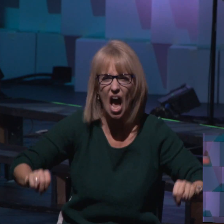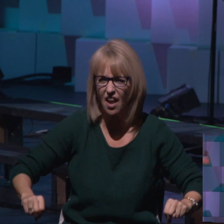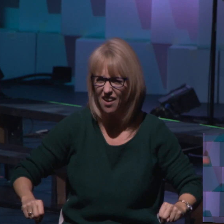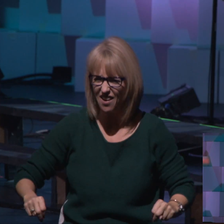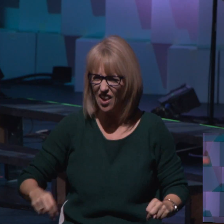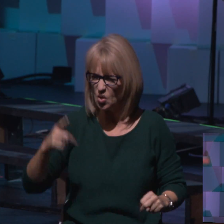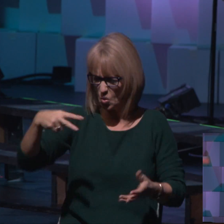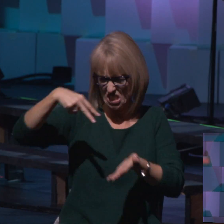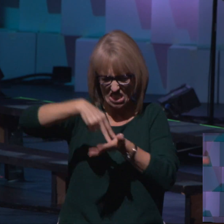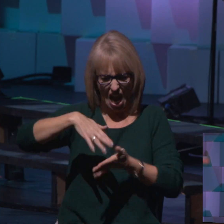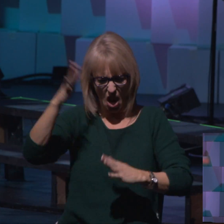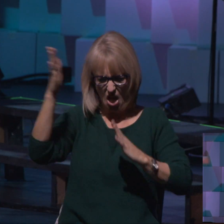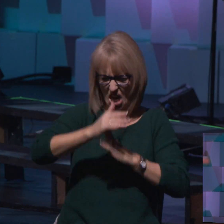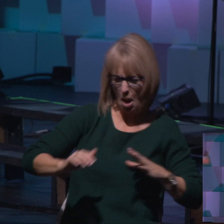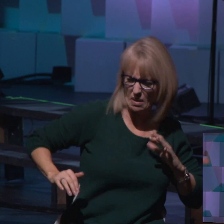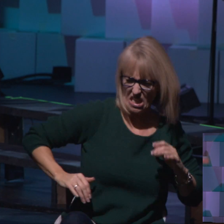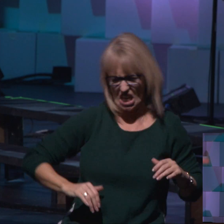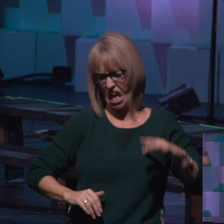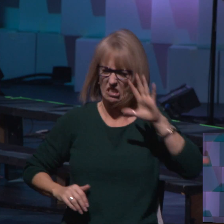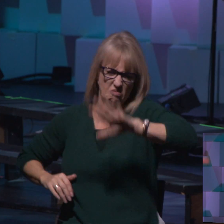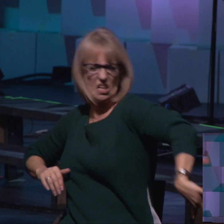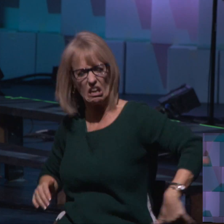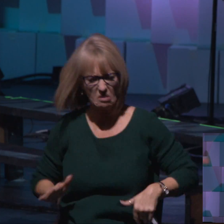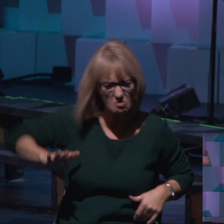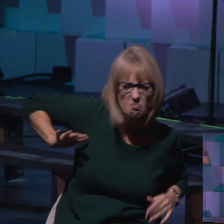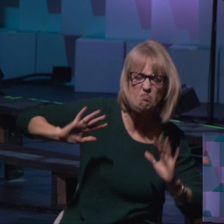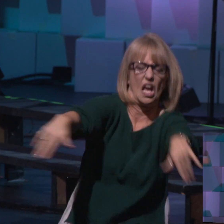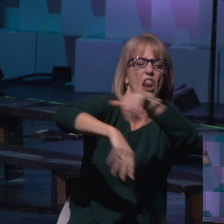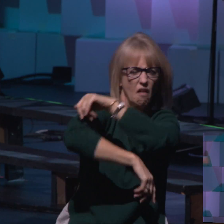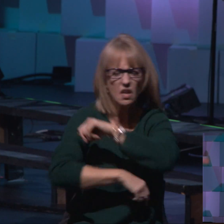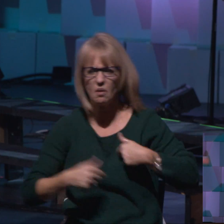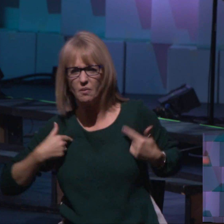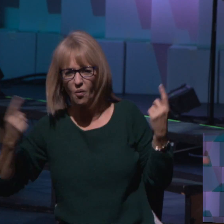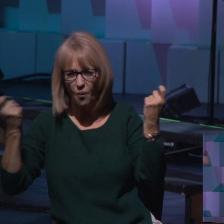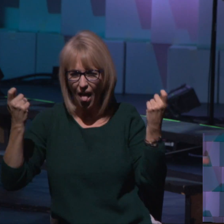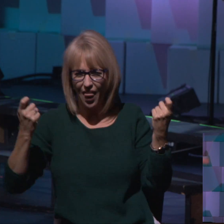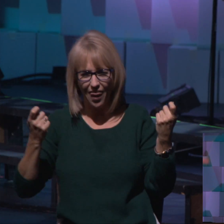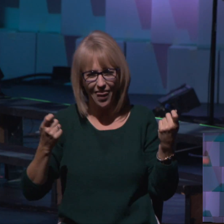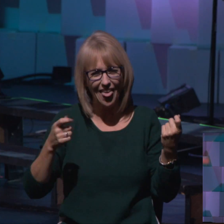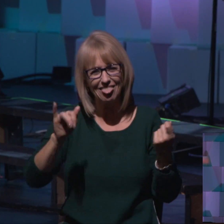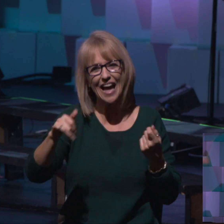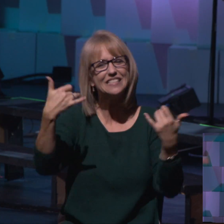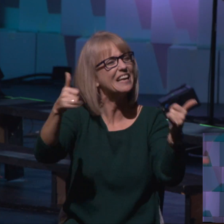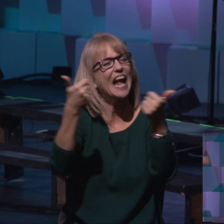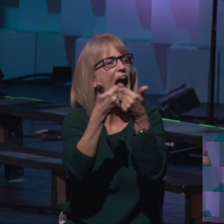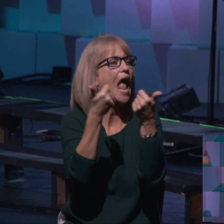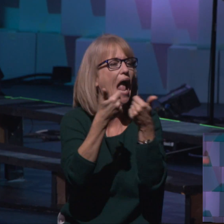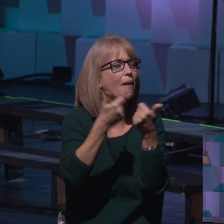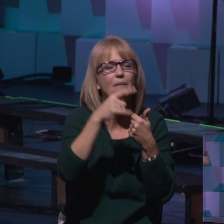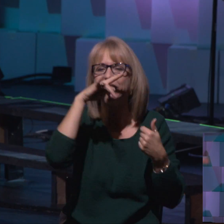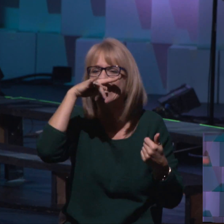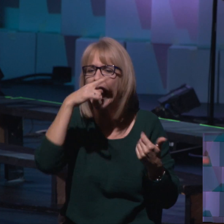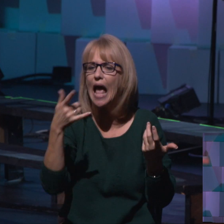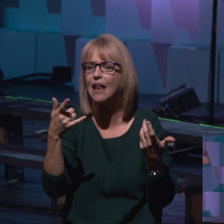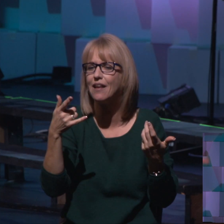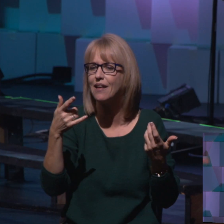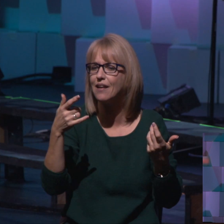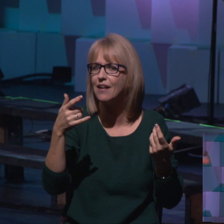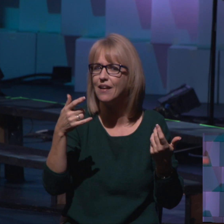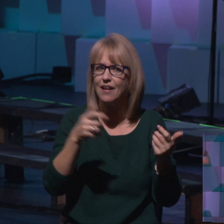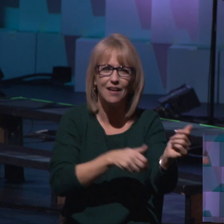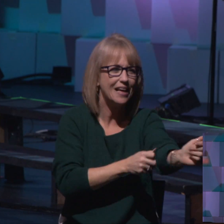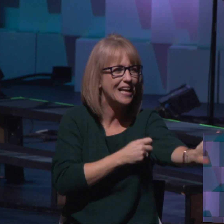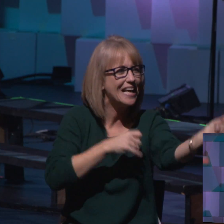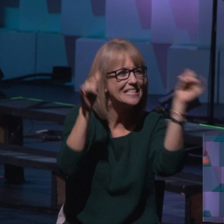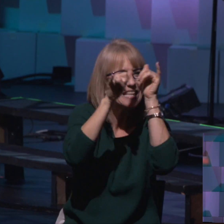and kick everybody else away and survive, you were there. It's interesting how that dumb kids game, some